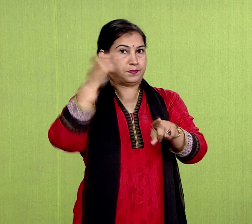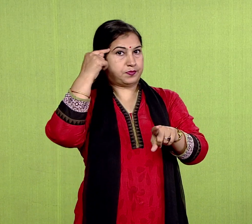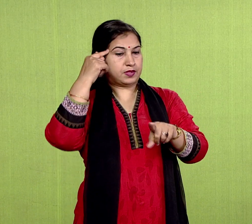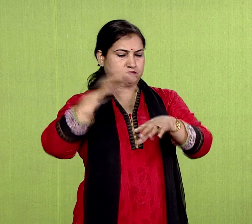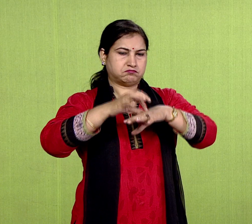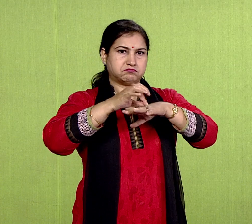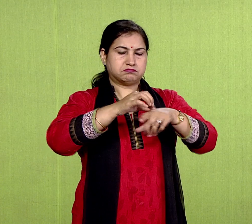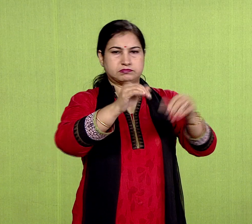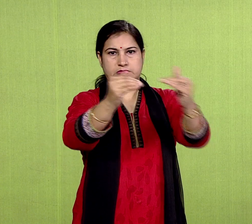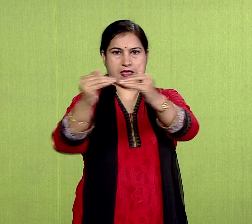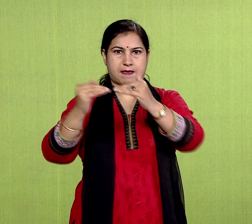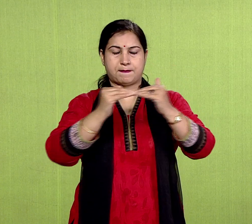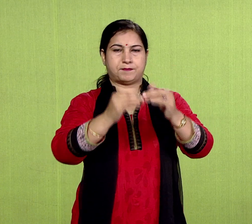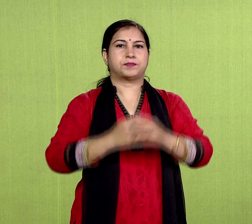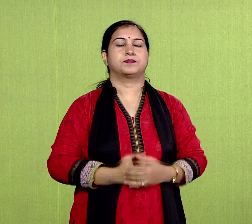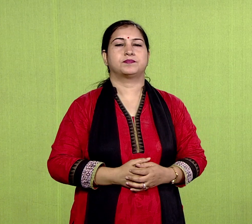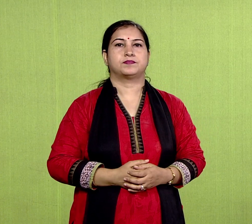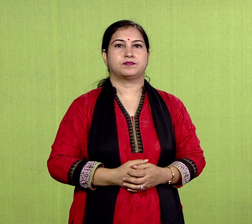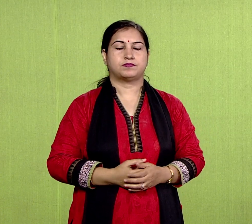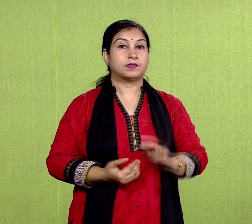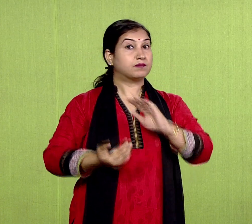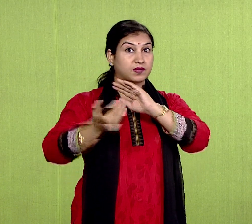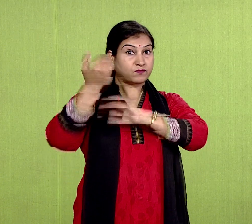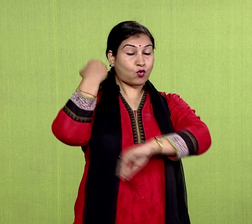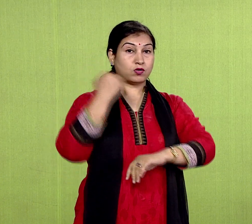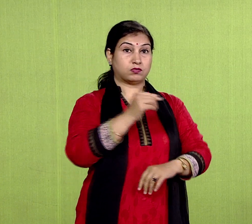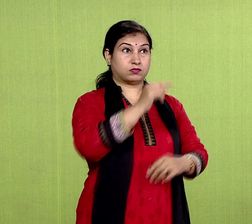Out of the 16 Mahajanpadas,